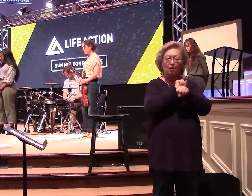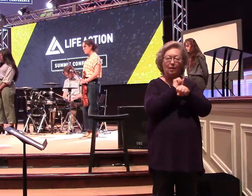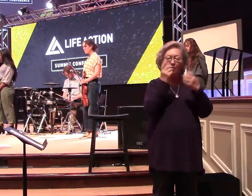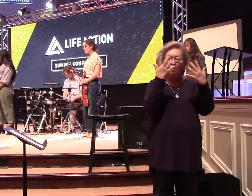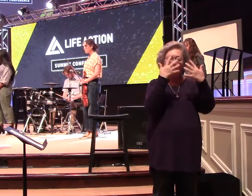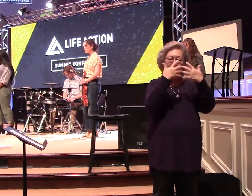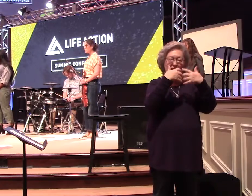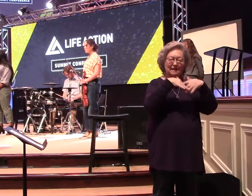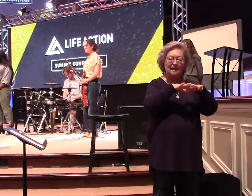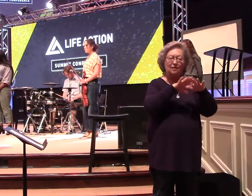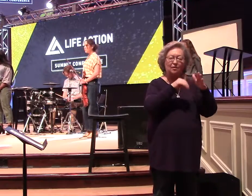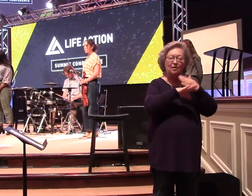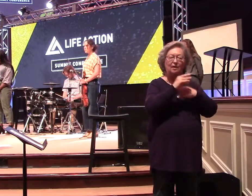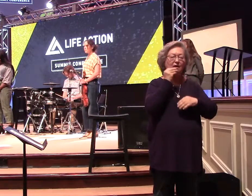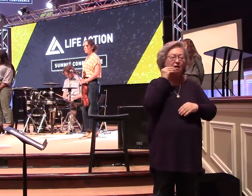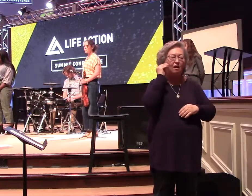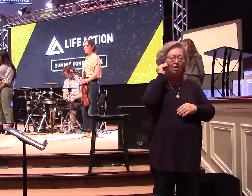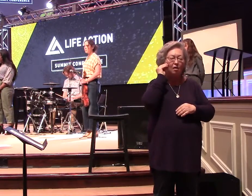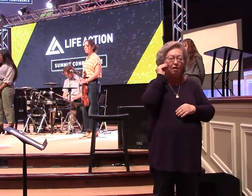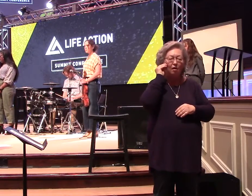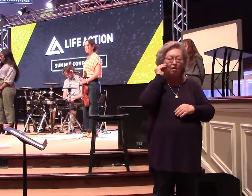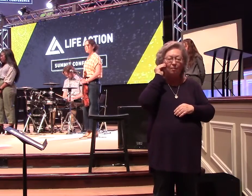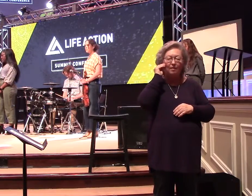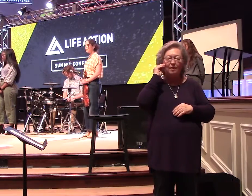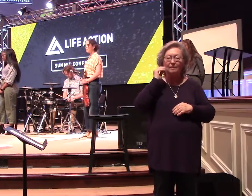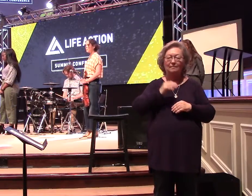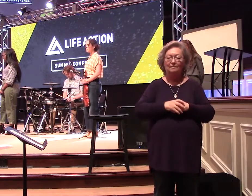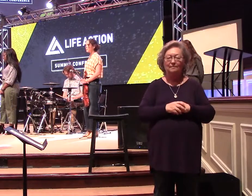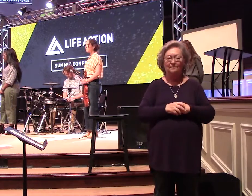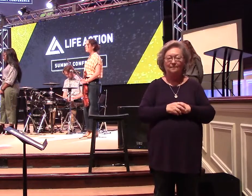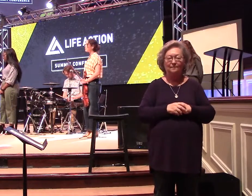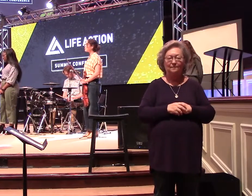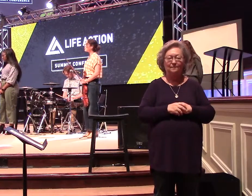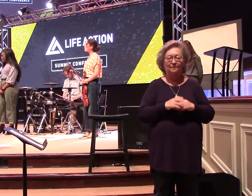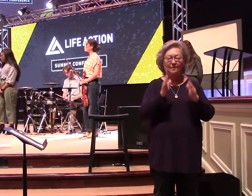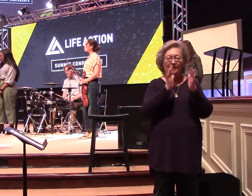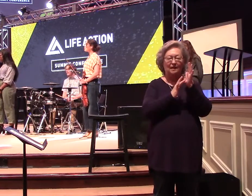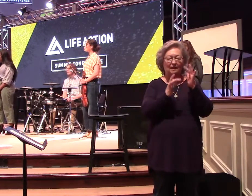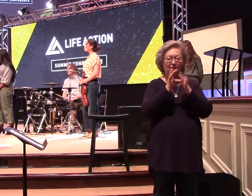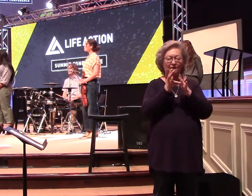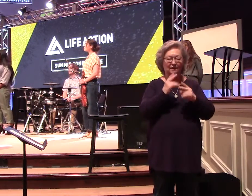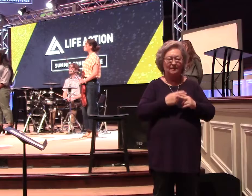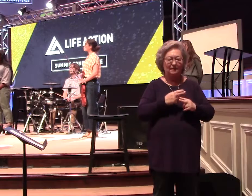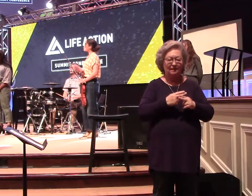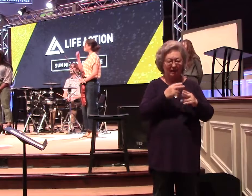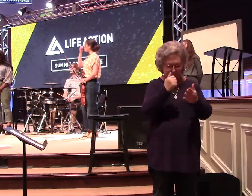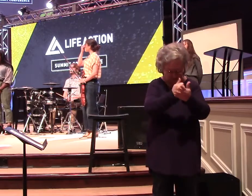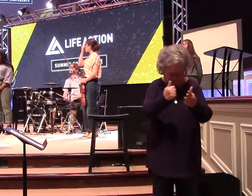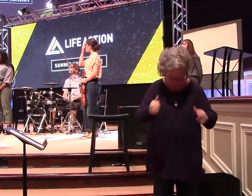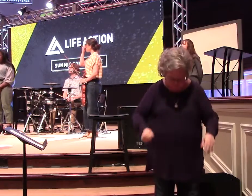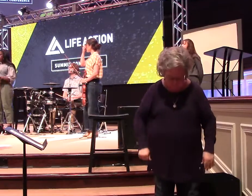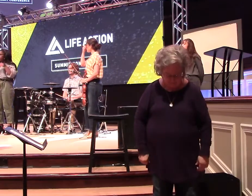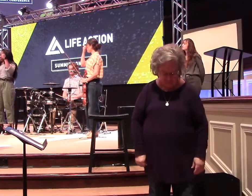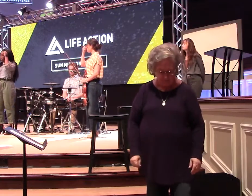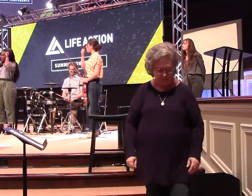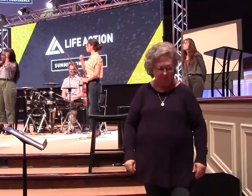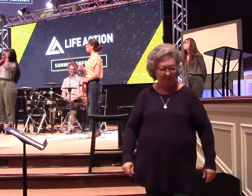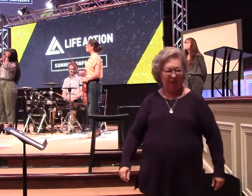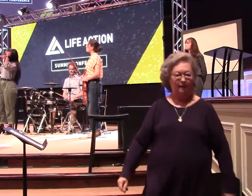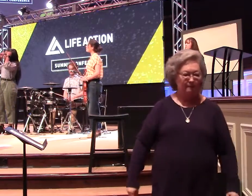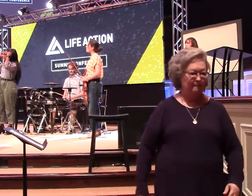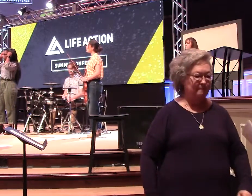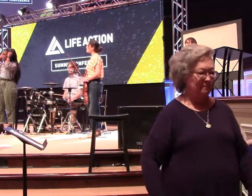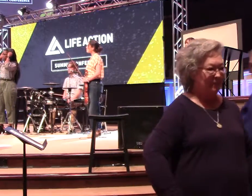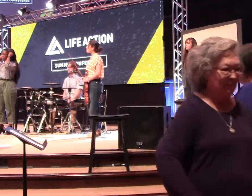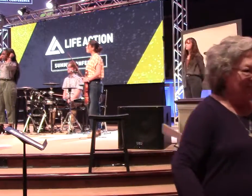people to see you as you really are. I pray this in Jesus' name. Amen. All right, the students are going to come back in